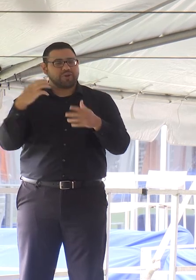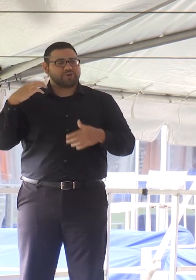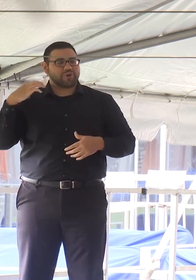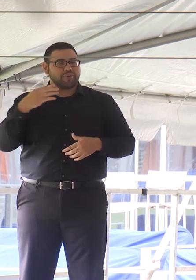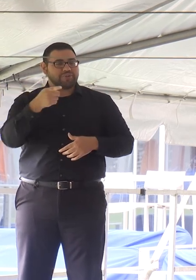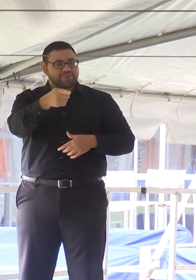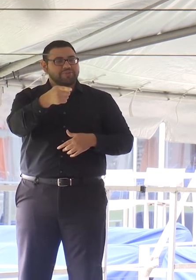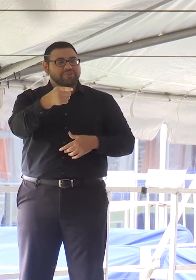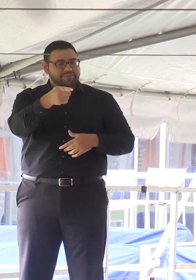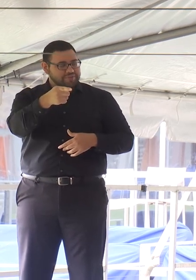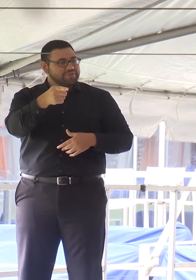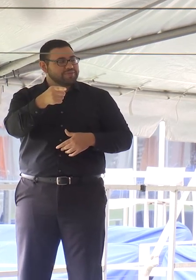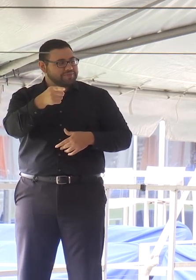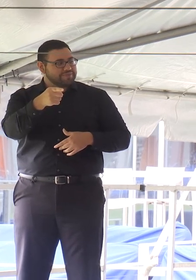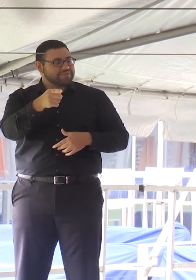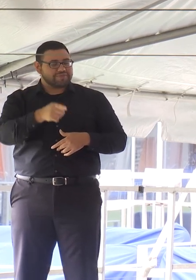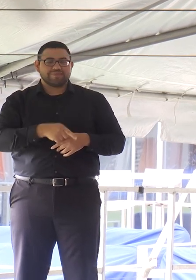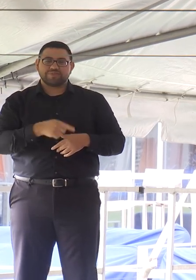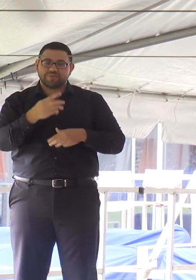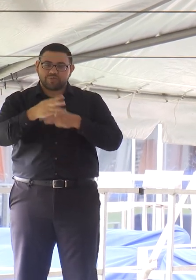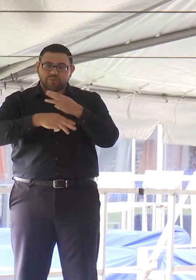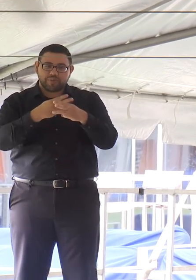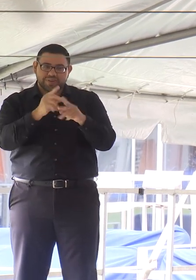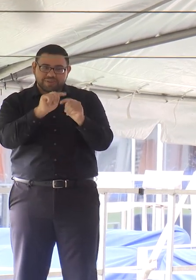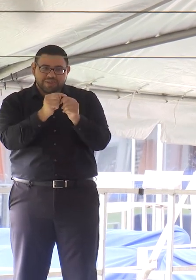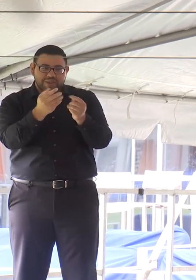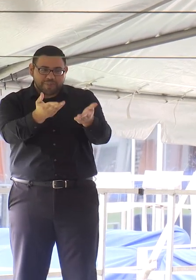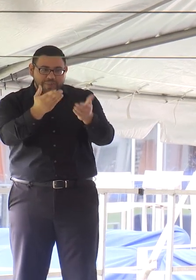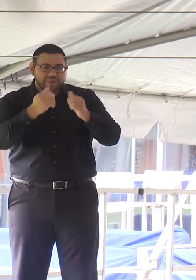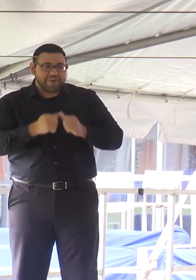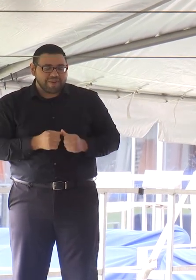I have to get out and rule the team there?